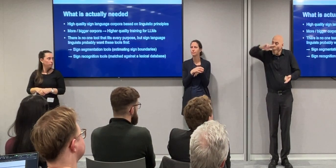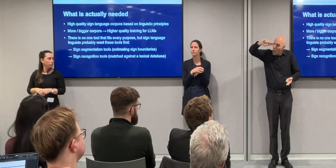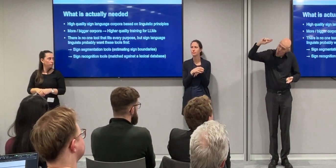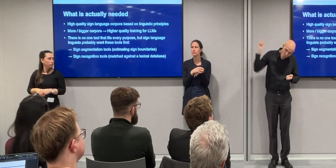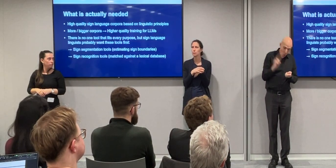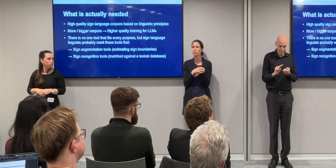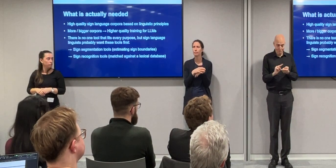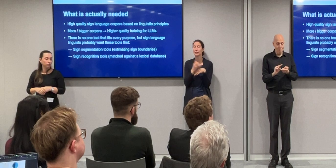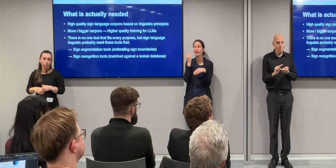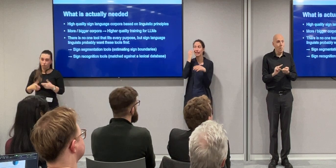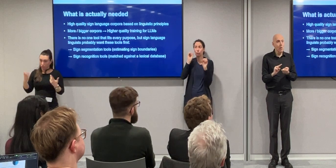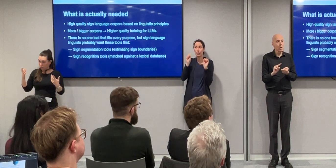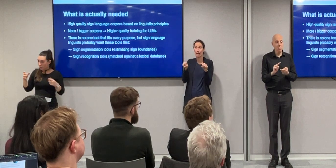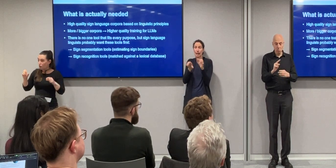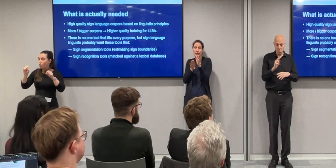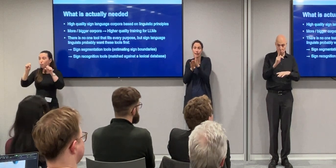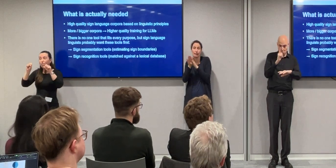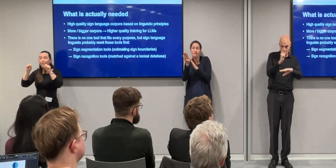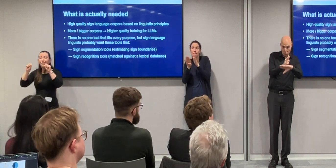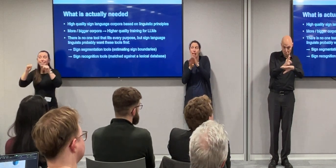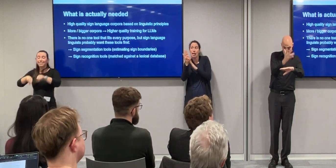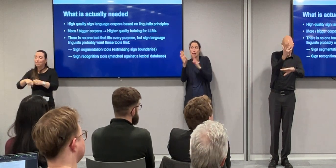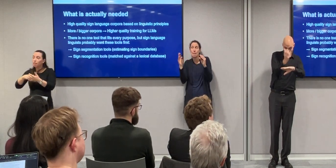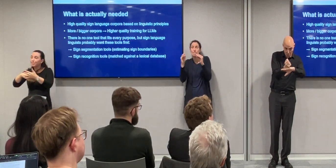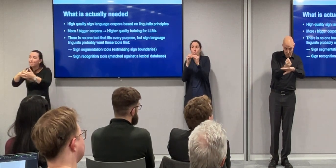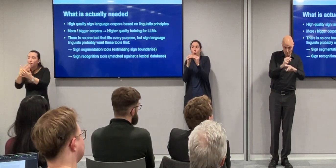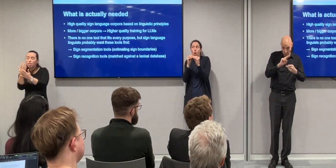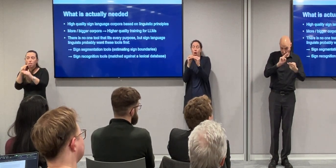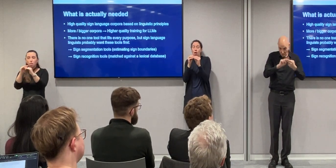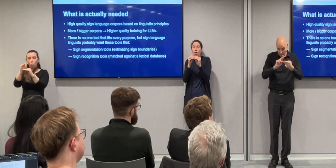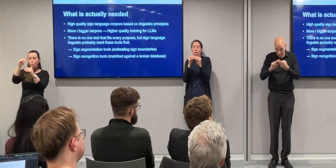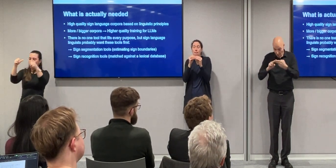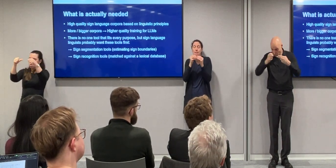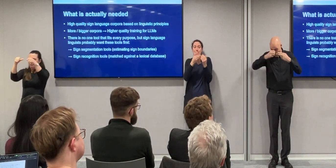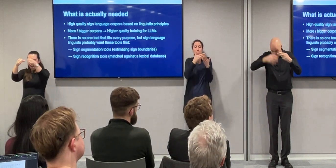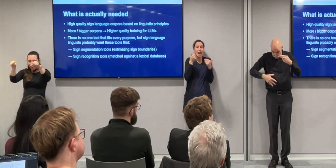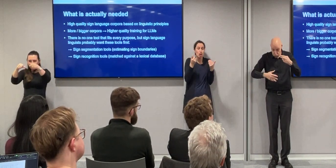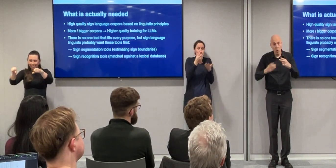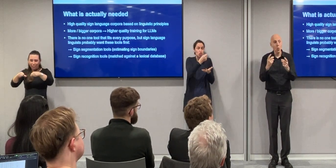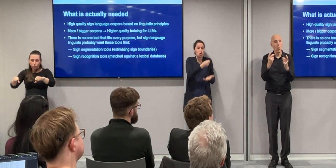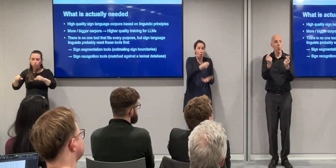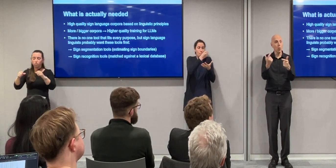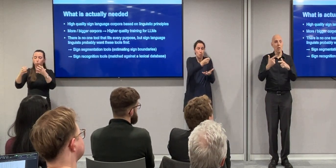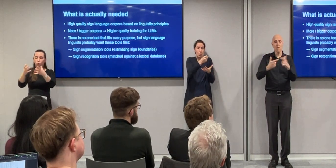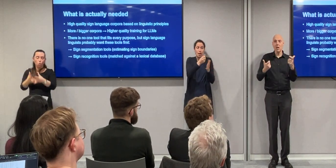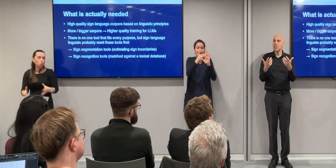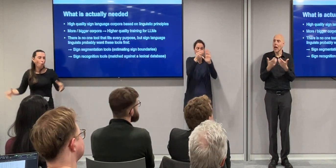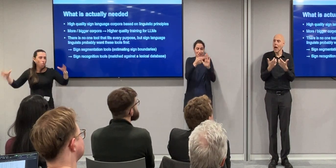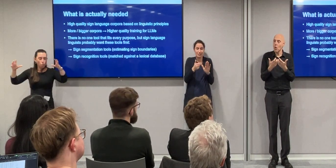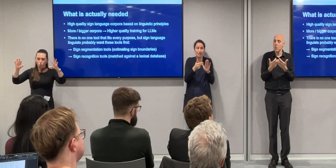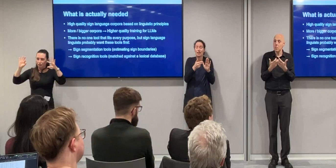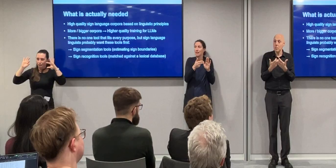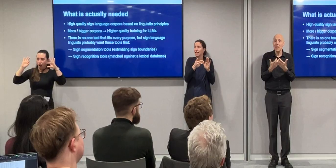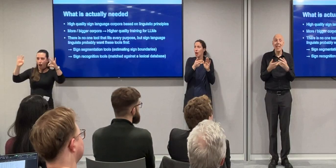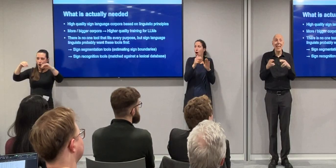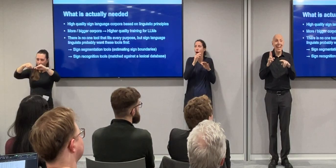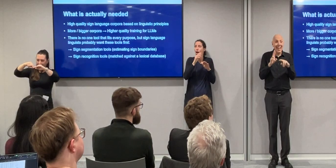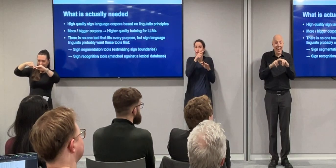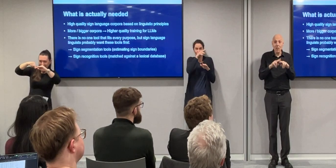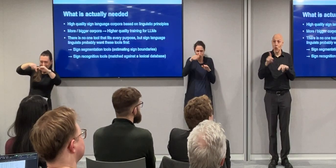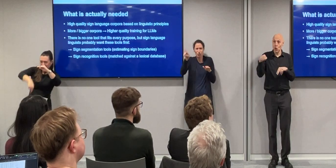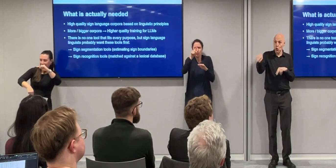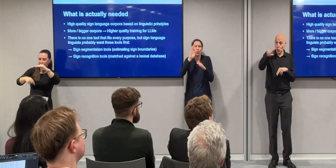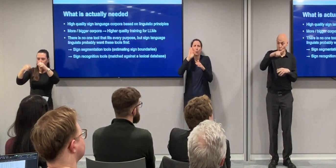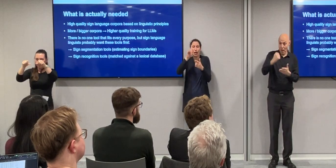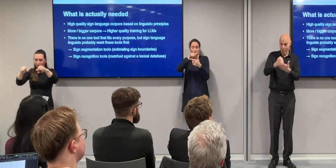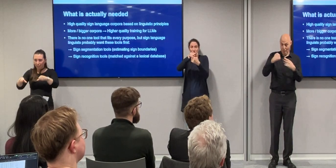If we can develop more richly annotated corpora built on linguistic principles, you will have better data to train